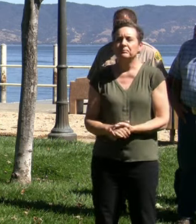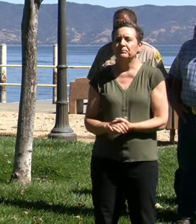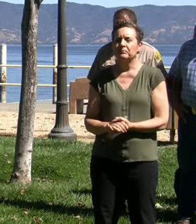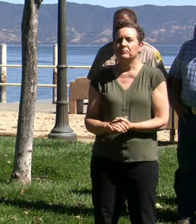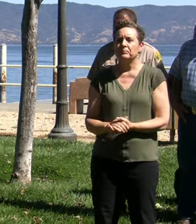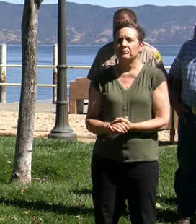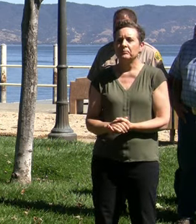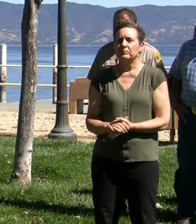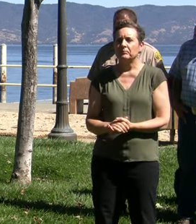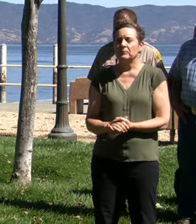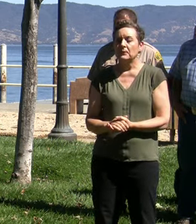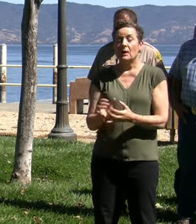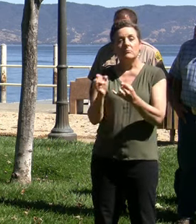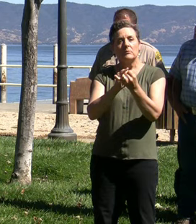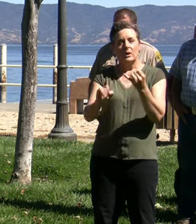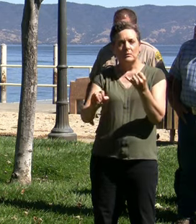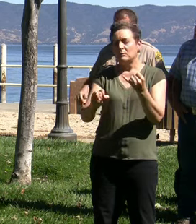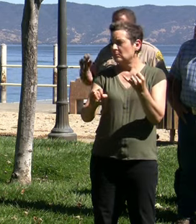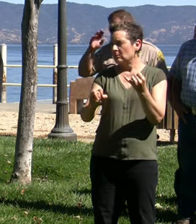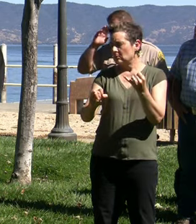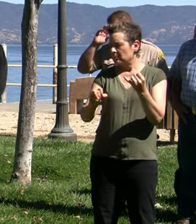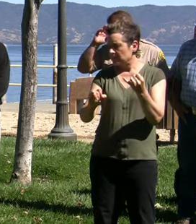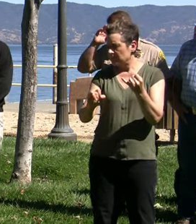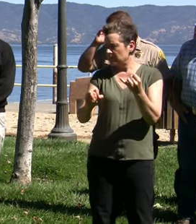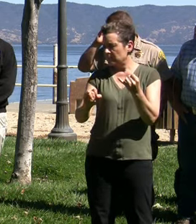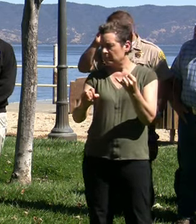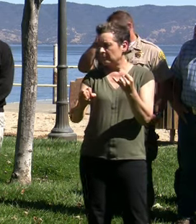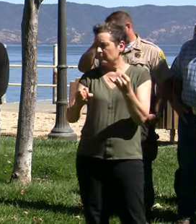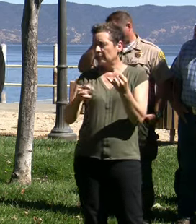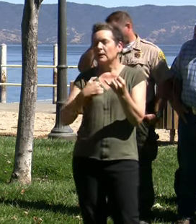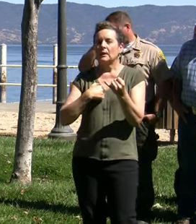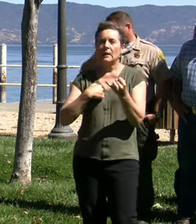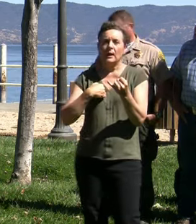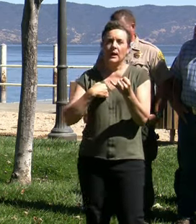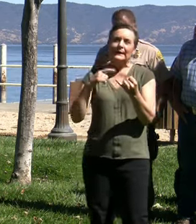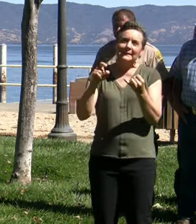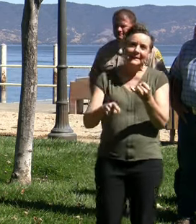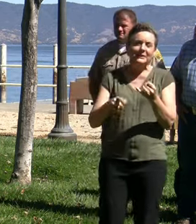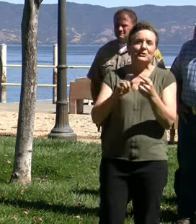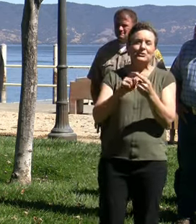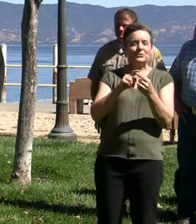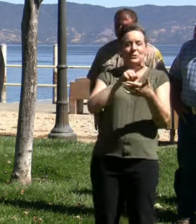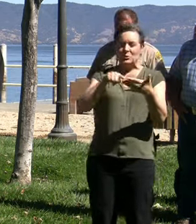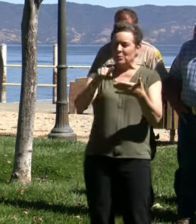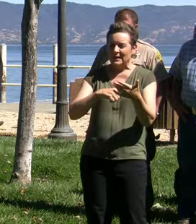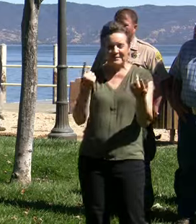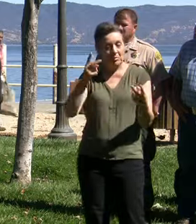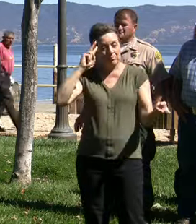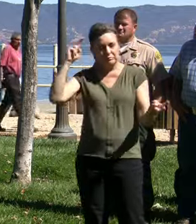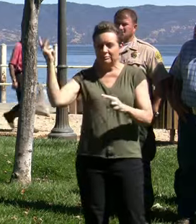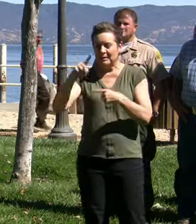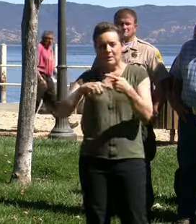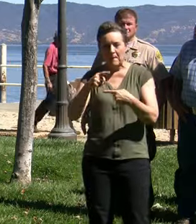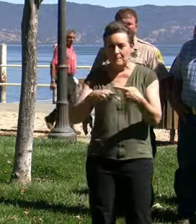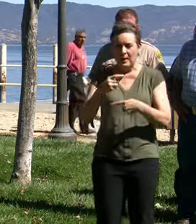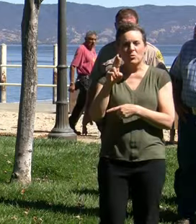schedule. And finally, I'll just put out a plea to correct some misinformation about appliances in which food